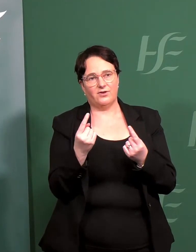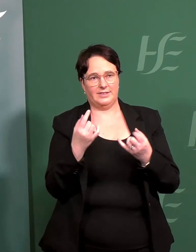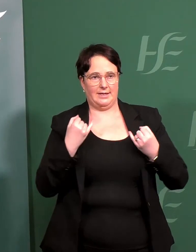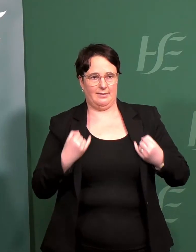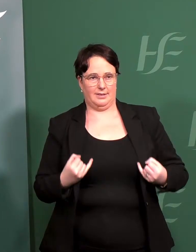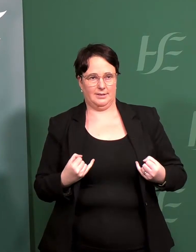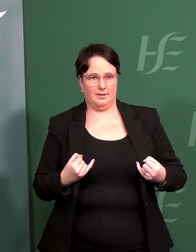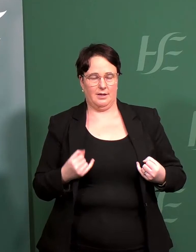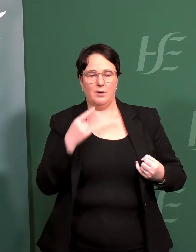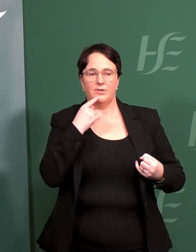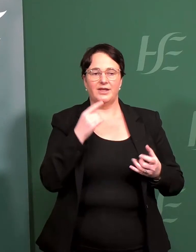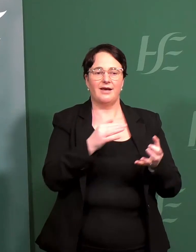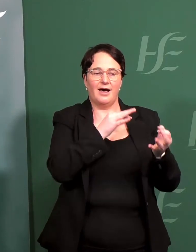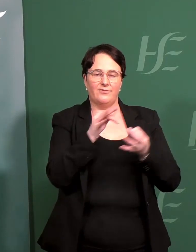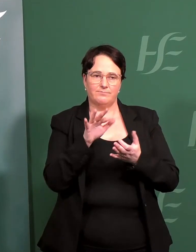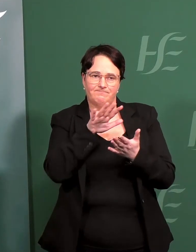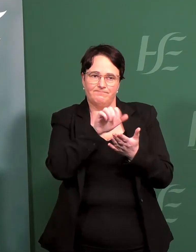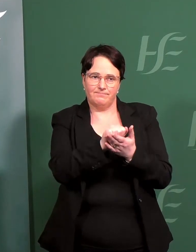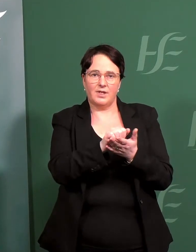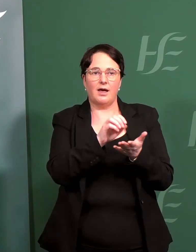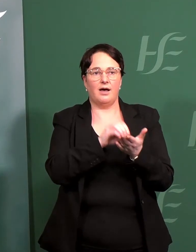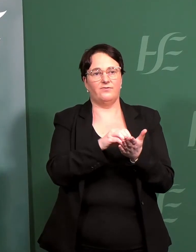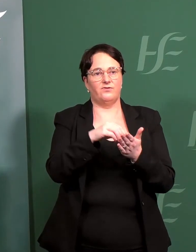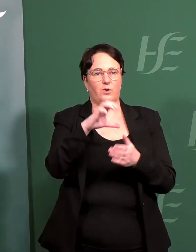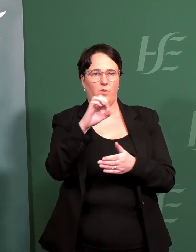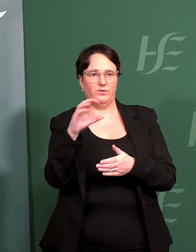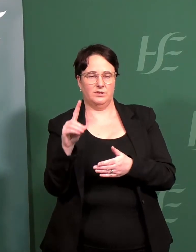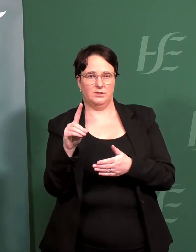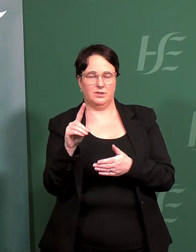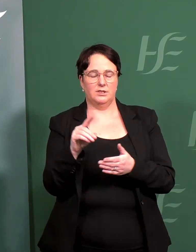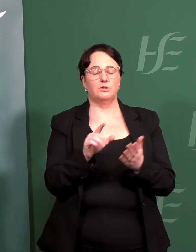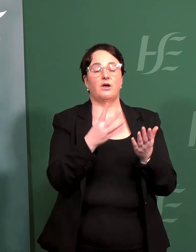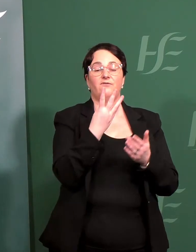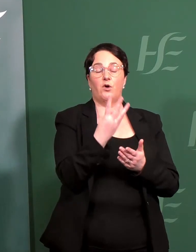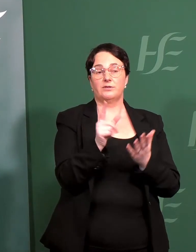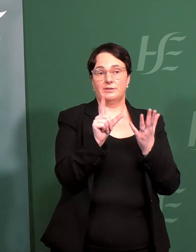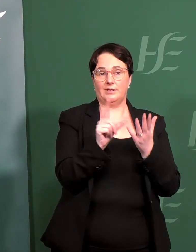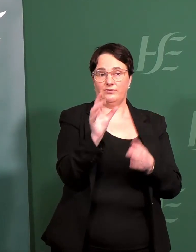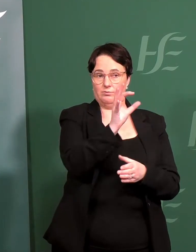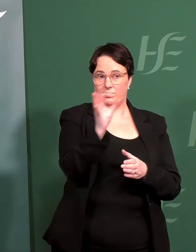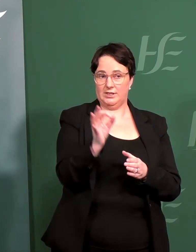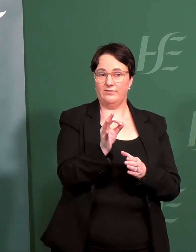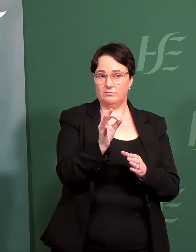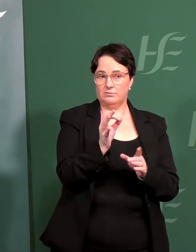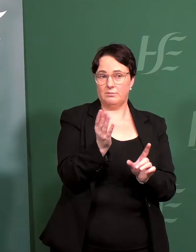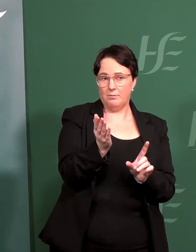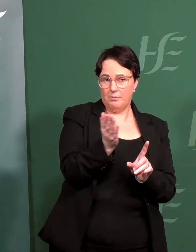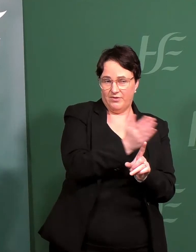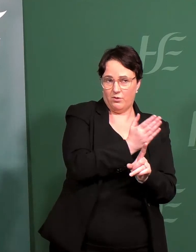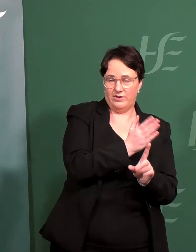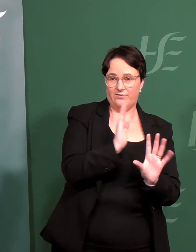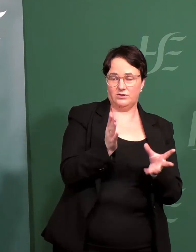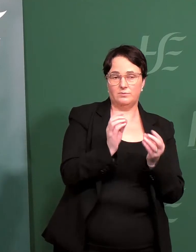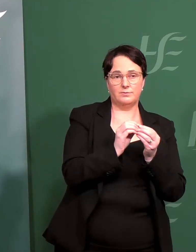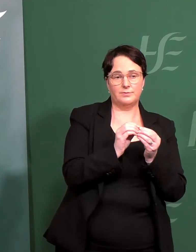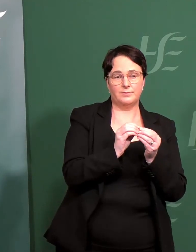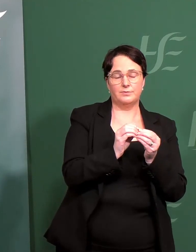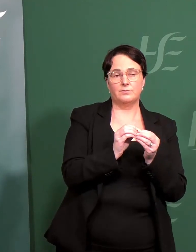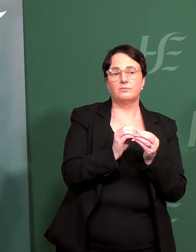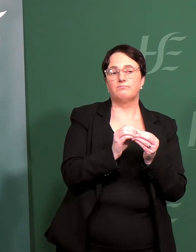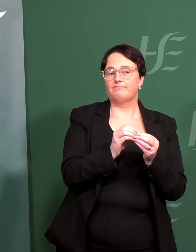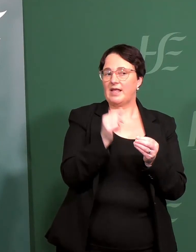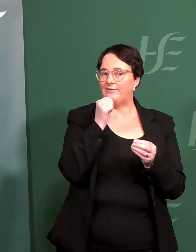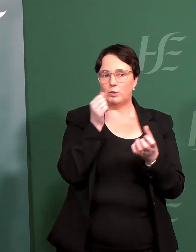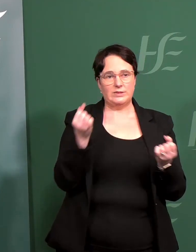subsequently diagnosed with COVID. Now, that 47%, as I said previously, they are